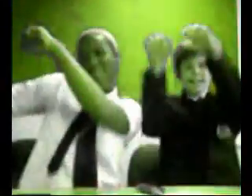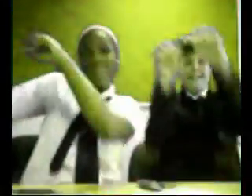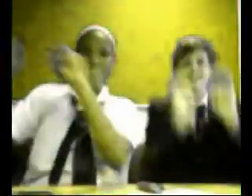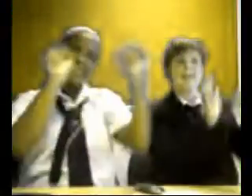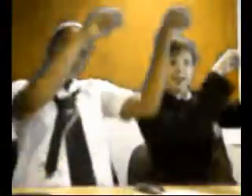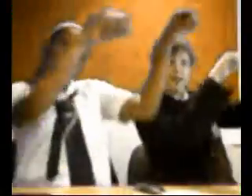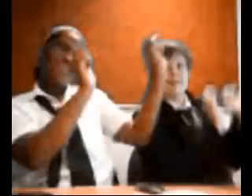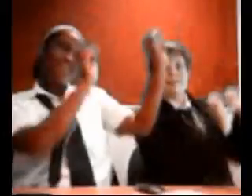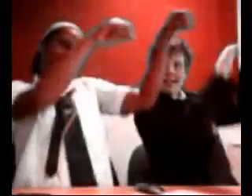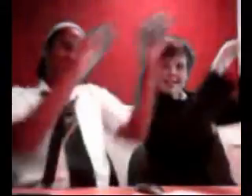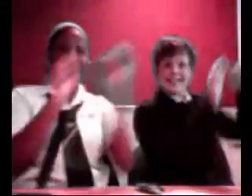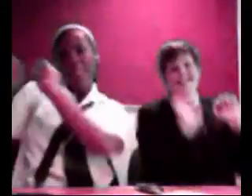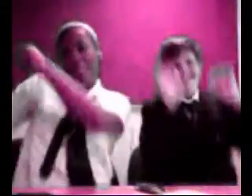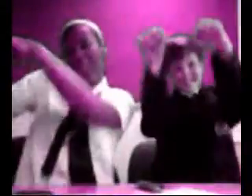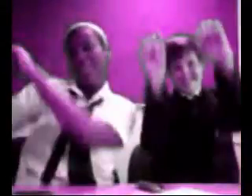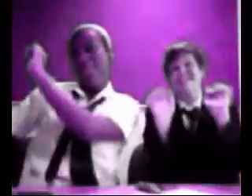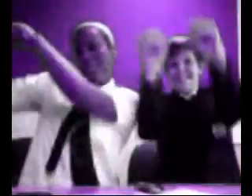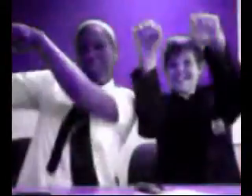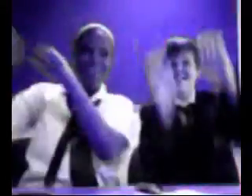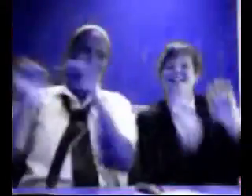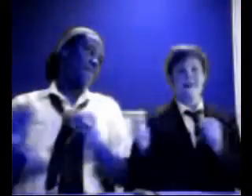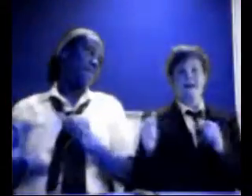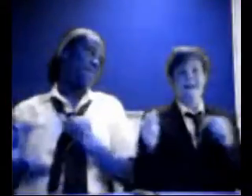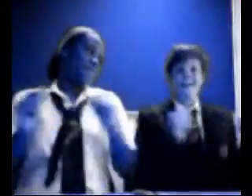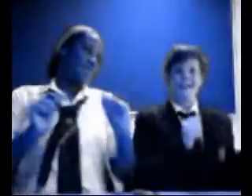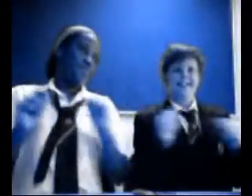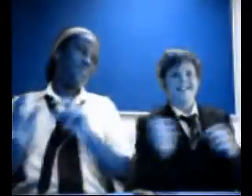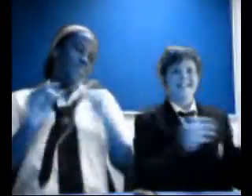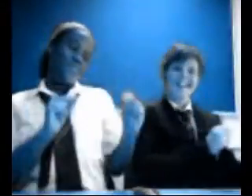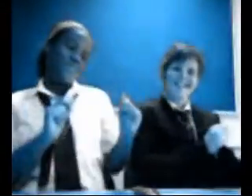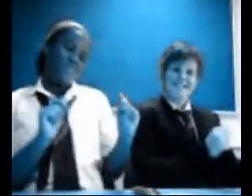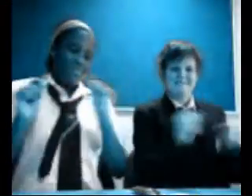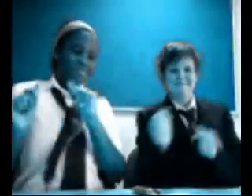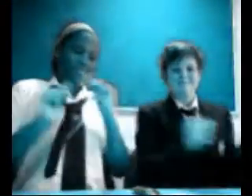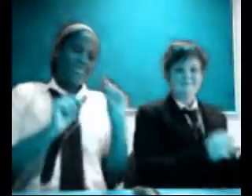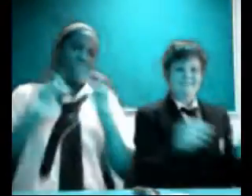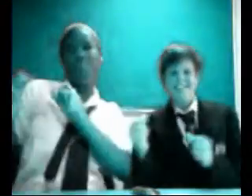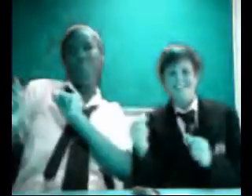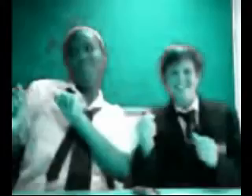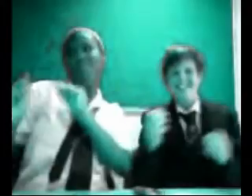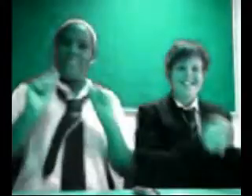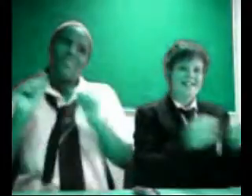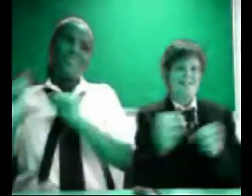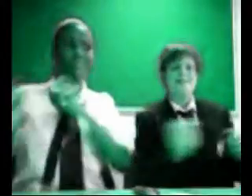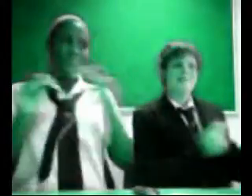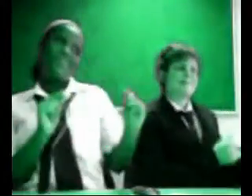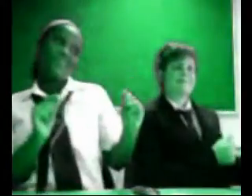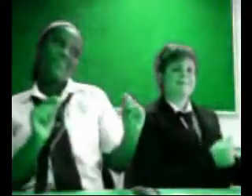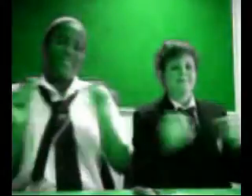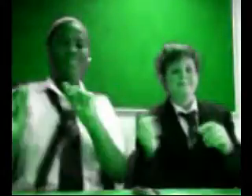boo Germany, Italy, Spain, two and a Lulu Some say it not gonna work but them I don't really have a clue Some a style me up as jerk Some a call me Edie